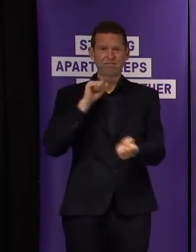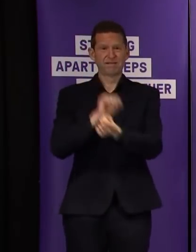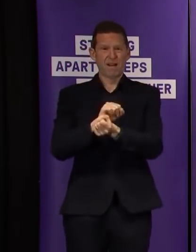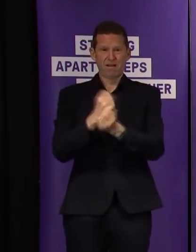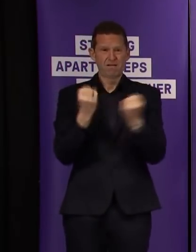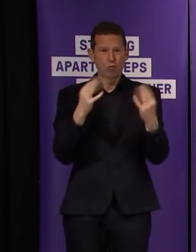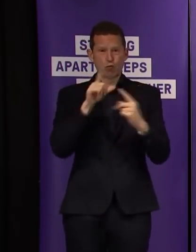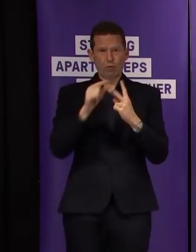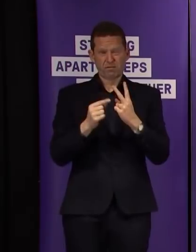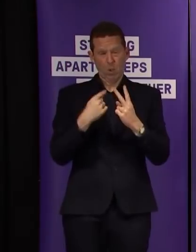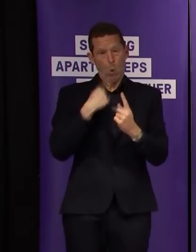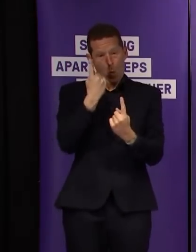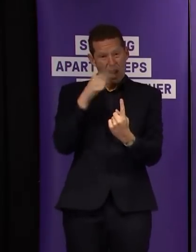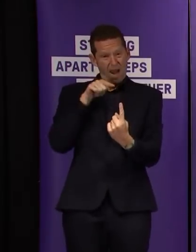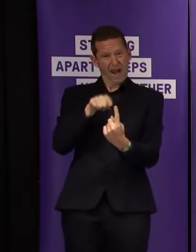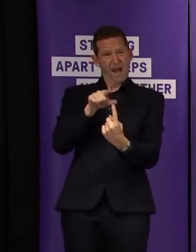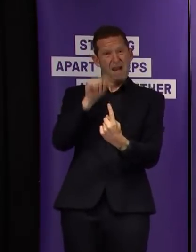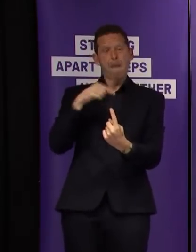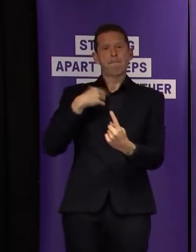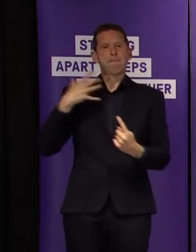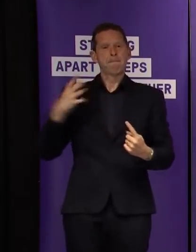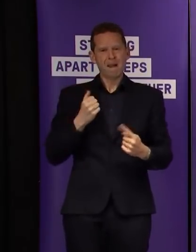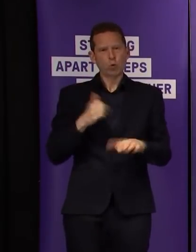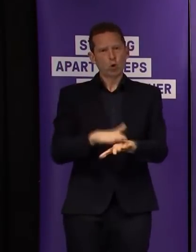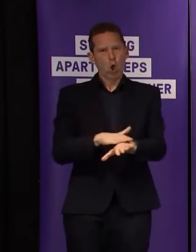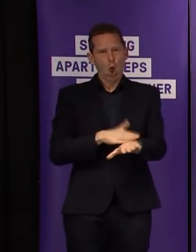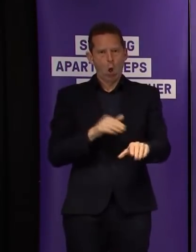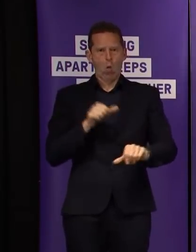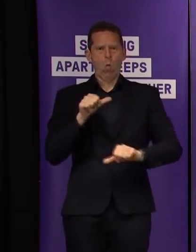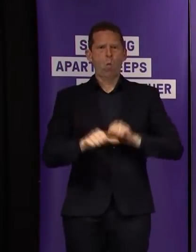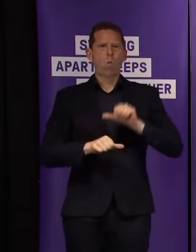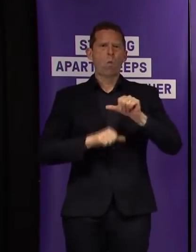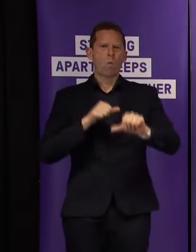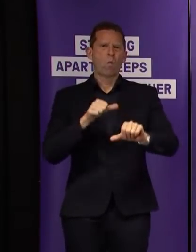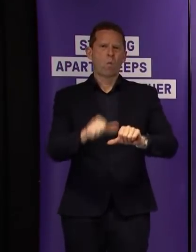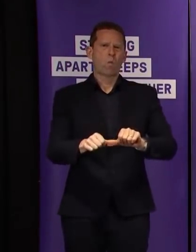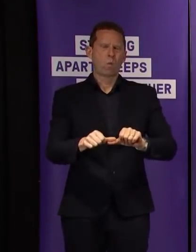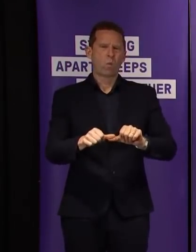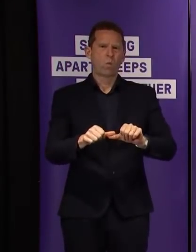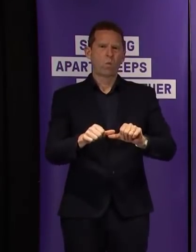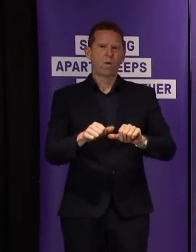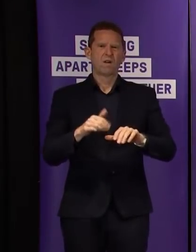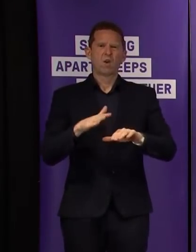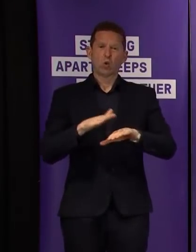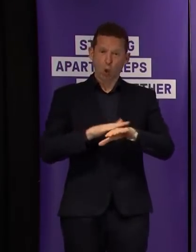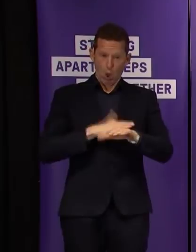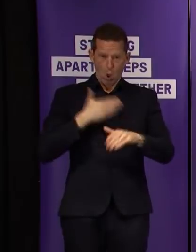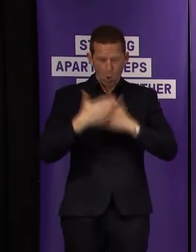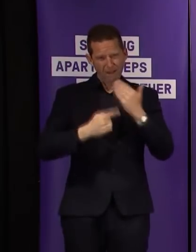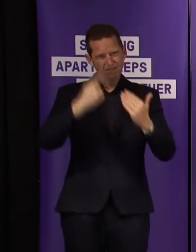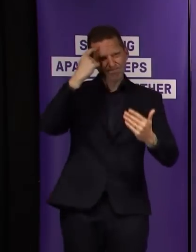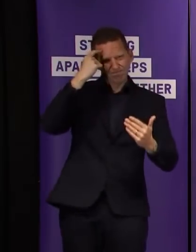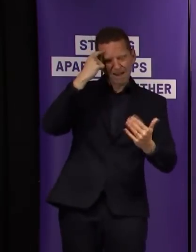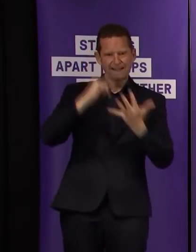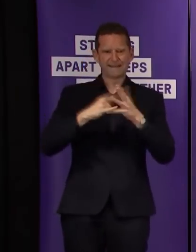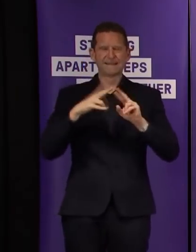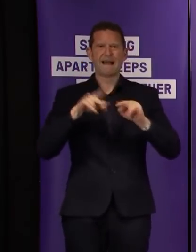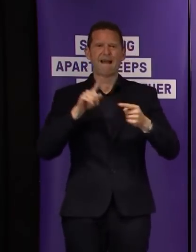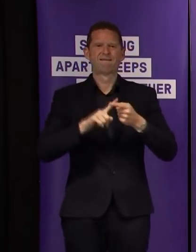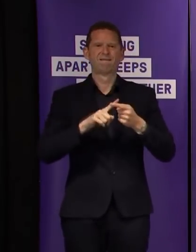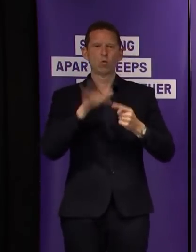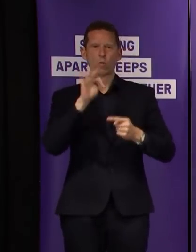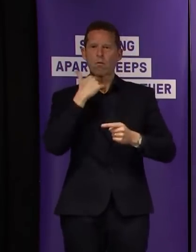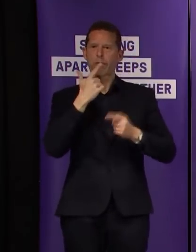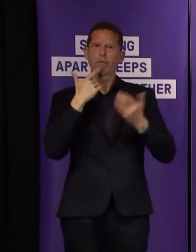only one option, and that is to do this in a series of steady and safe steps.